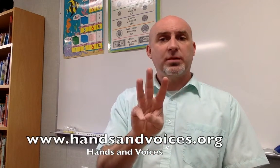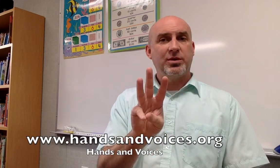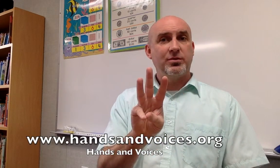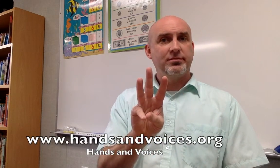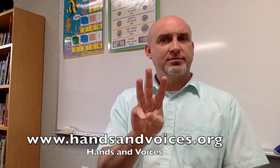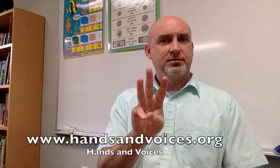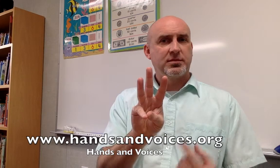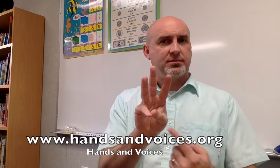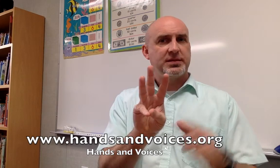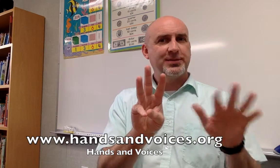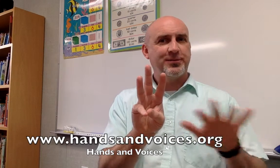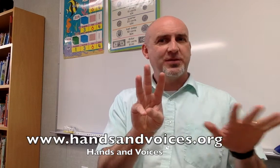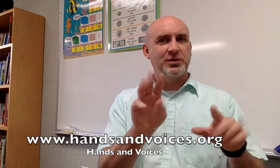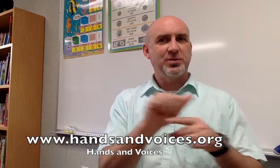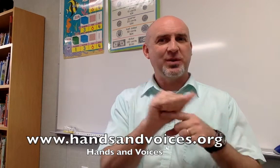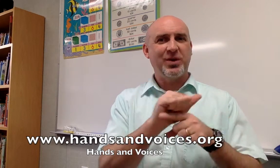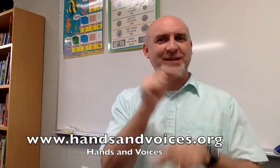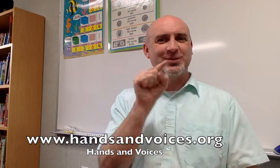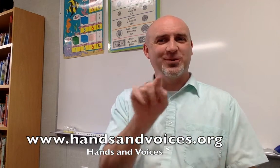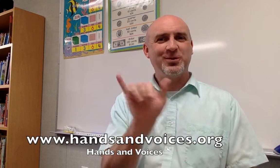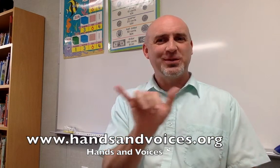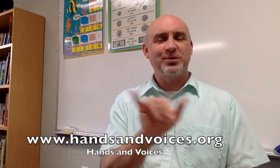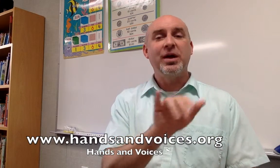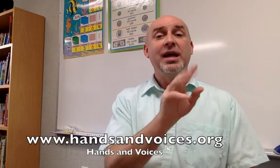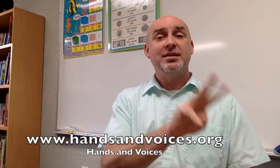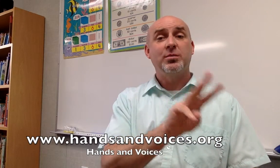www, it's good finger spelling practice for you too,